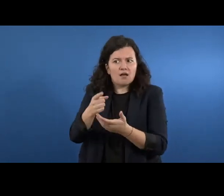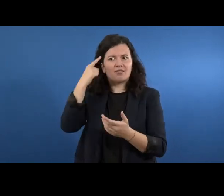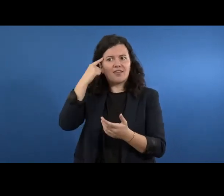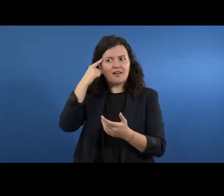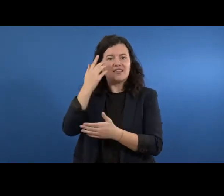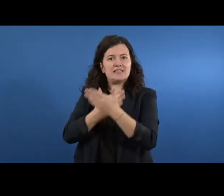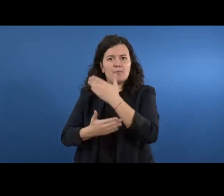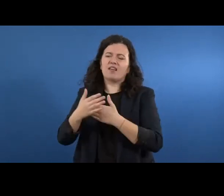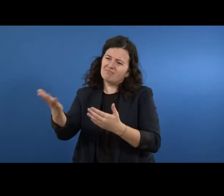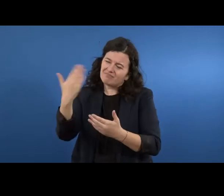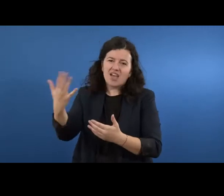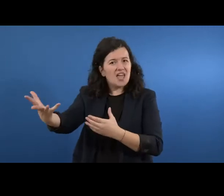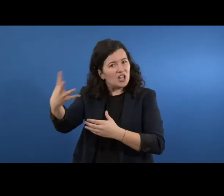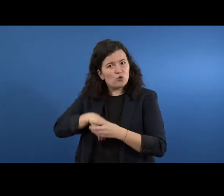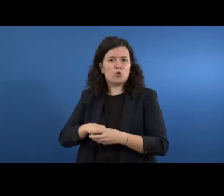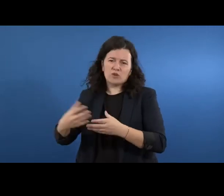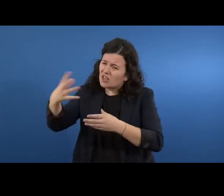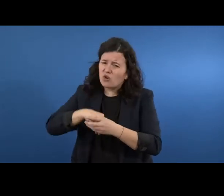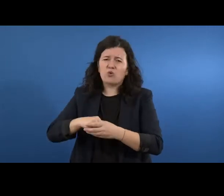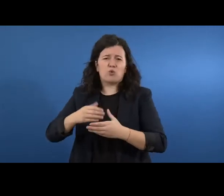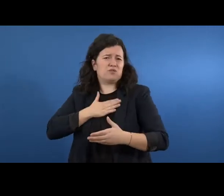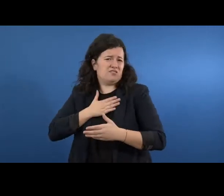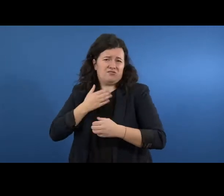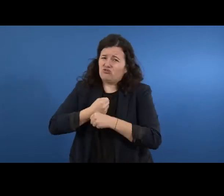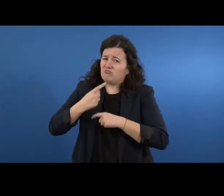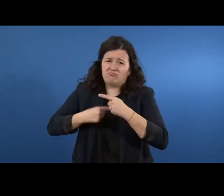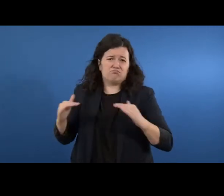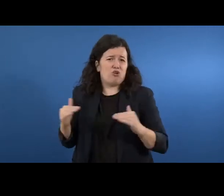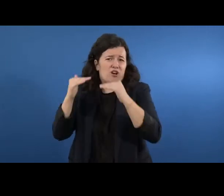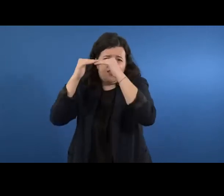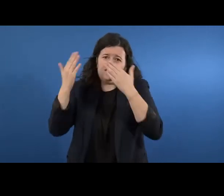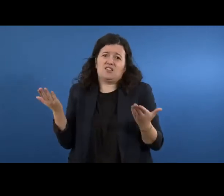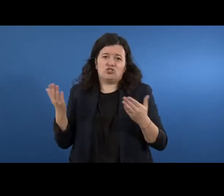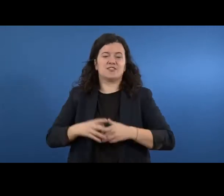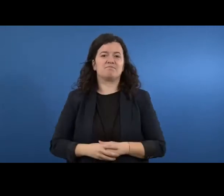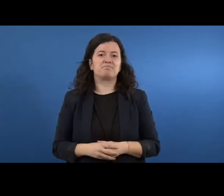own corporate social responsibility activities. So I think those are two,